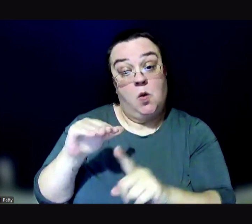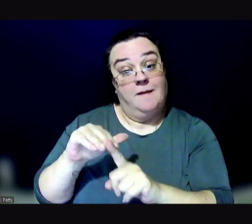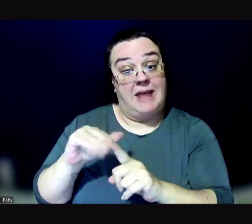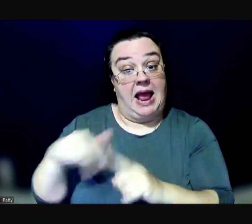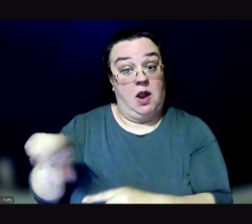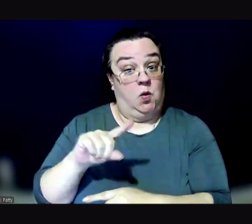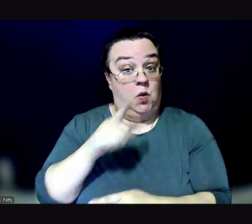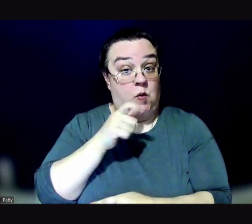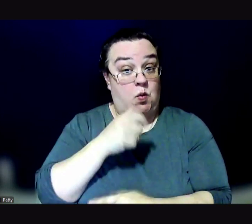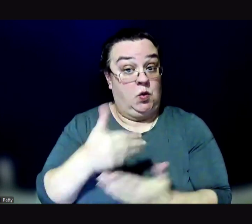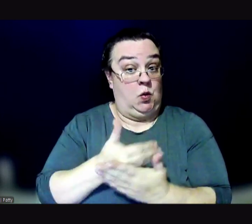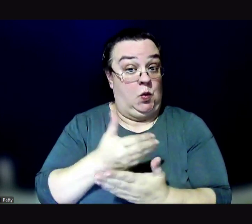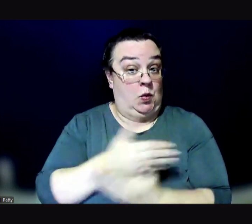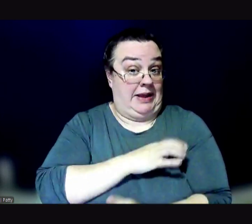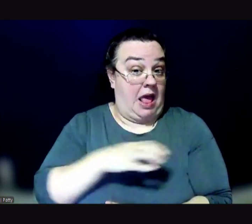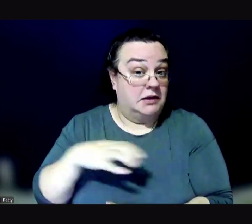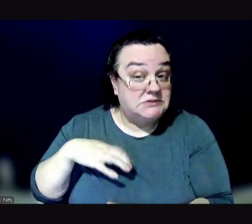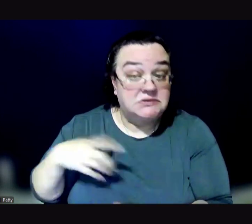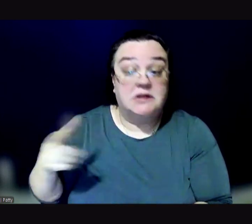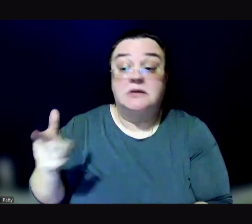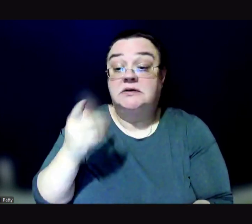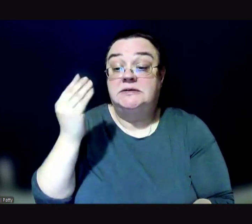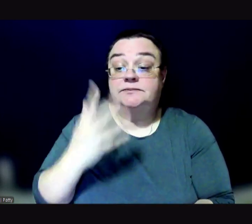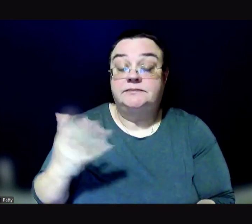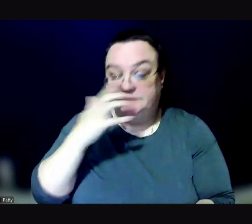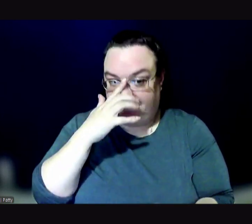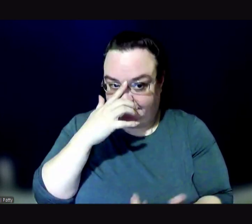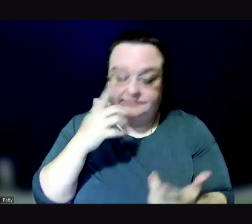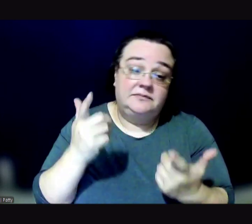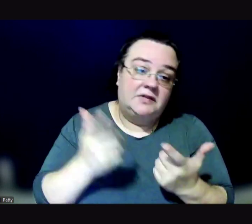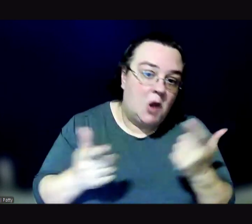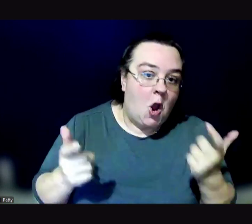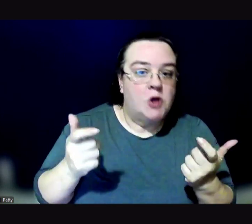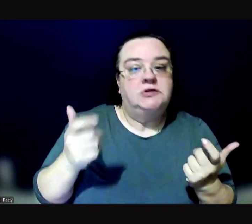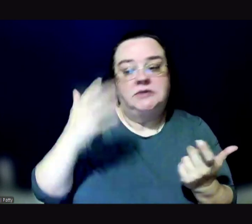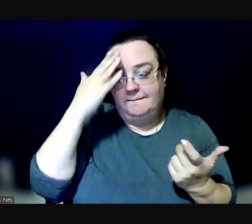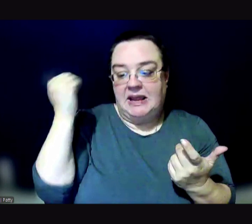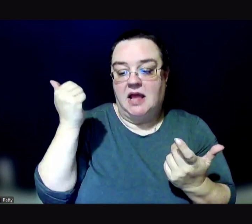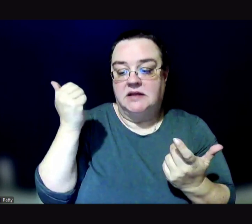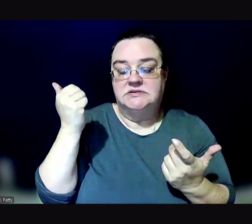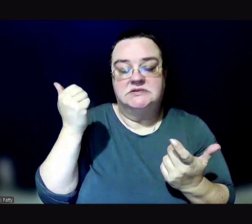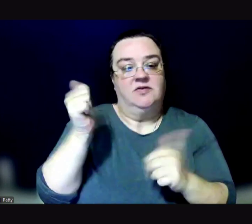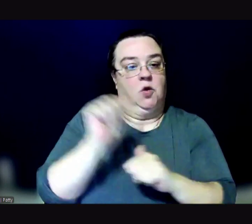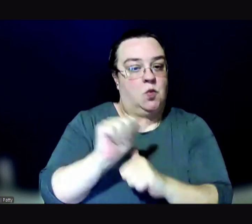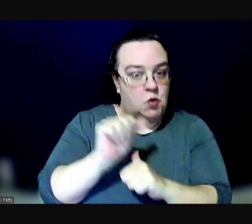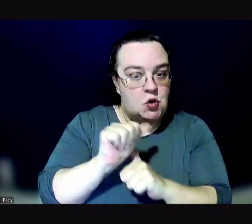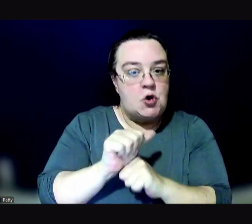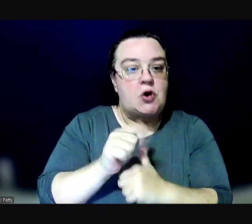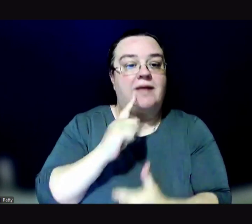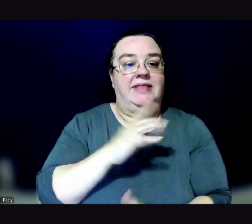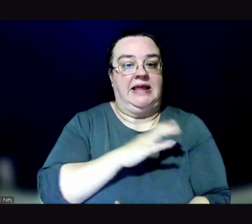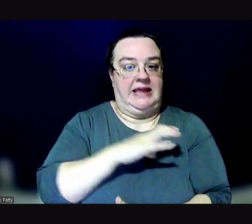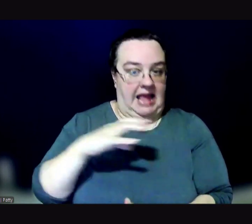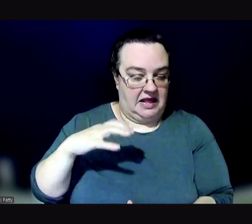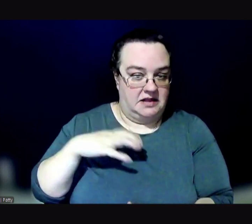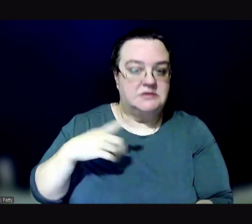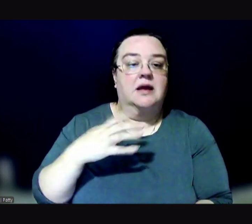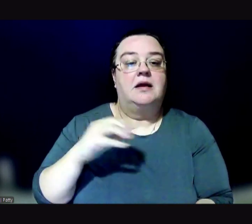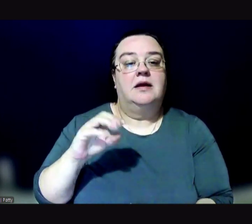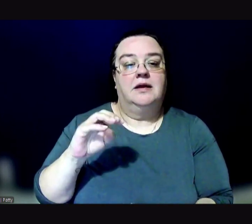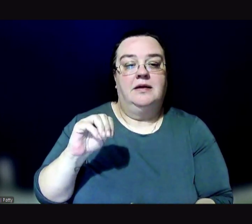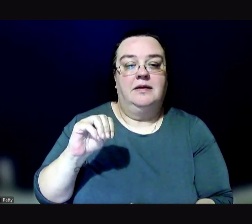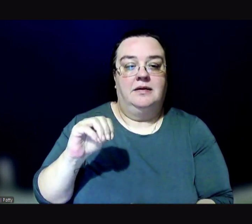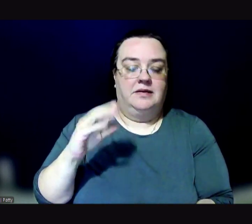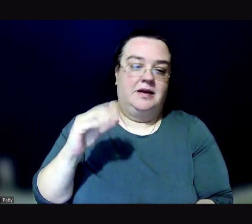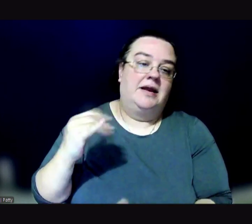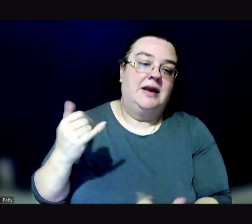members that largely because of the work of Council Member Munyene and now